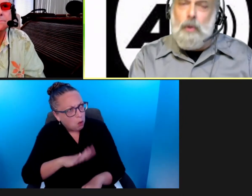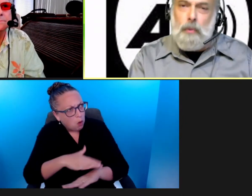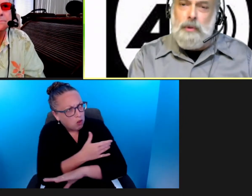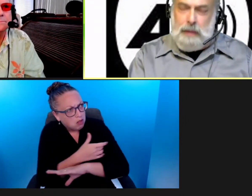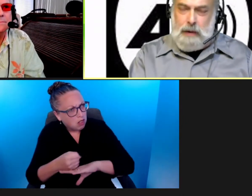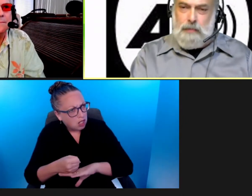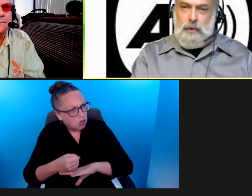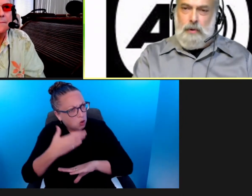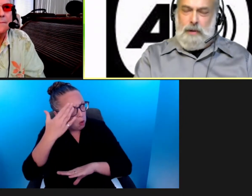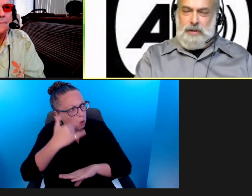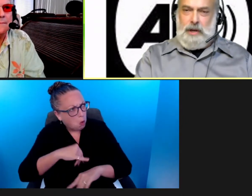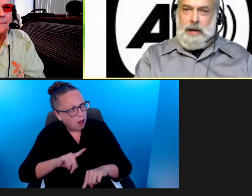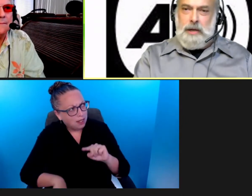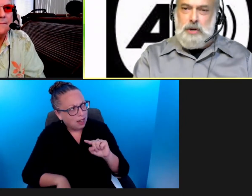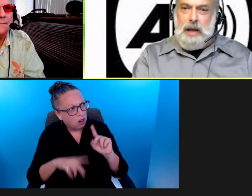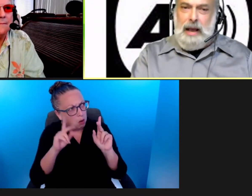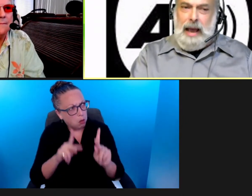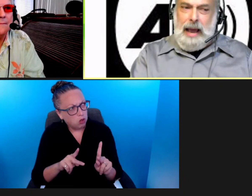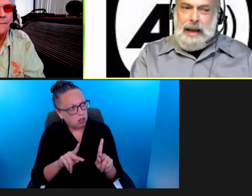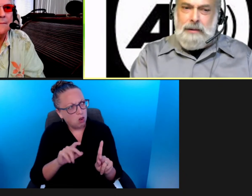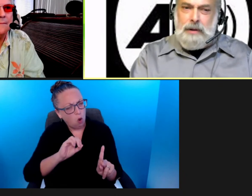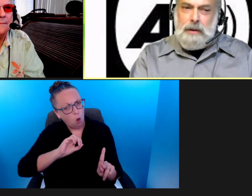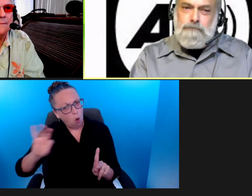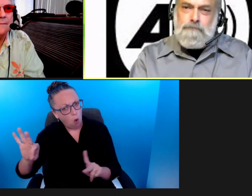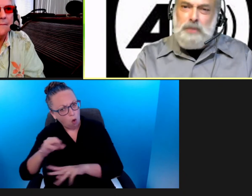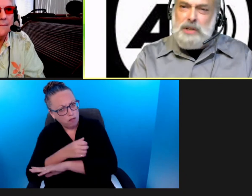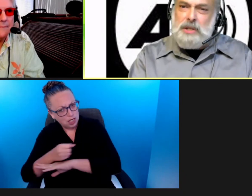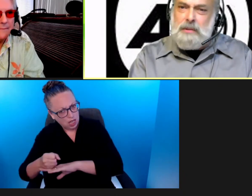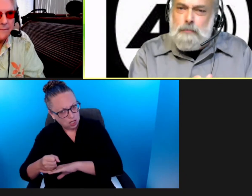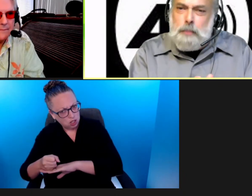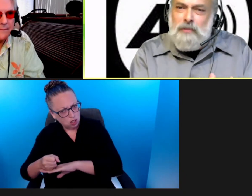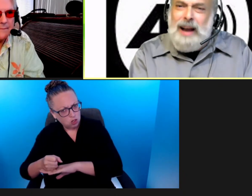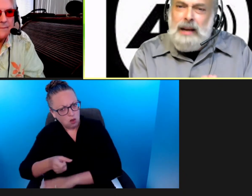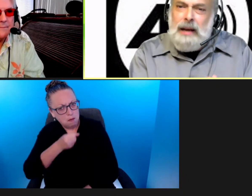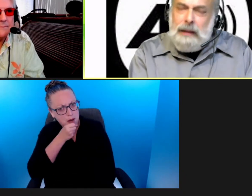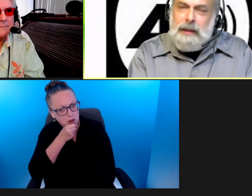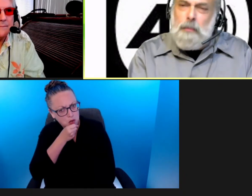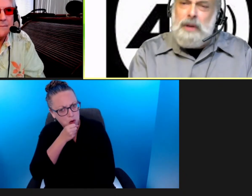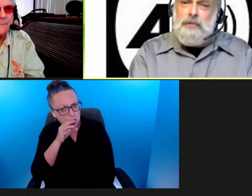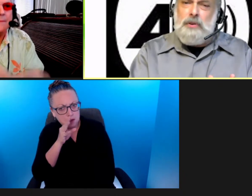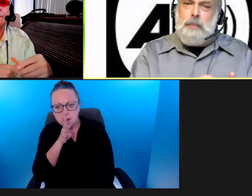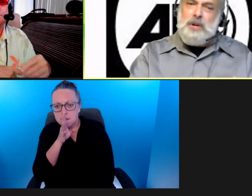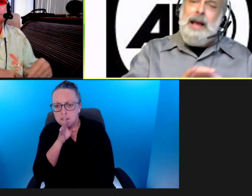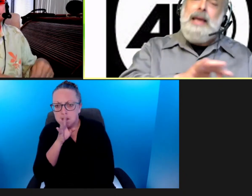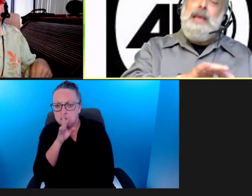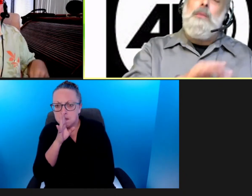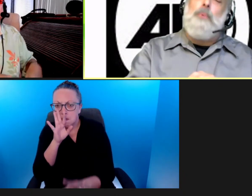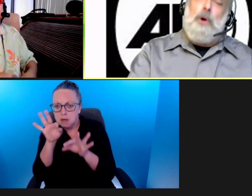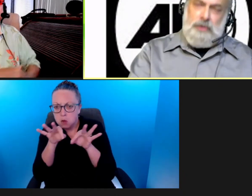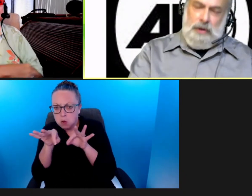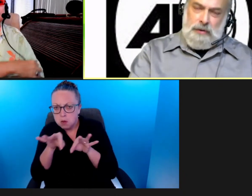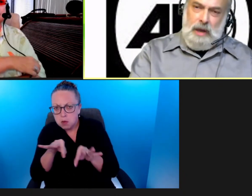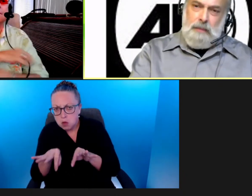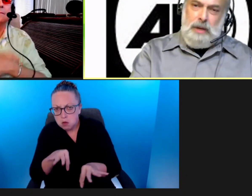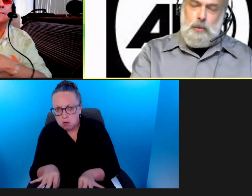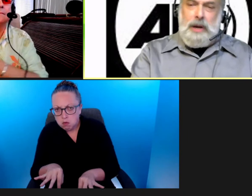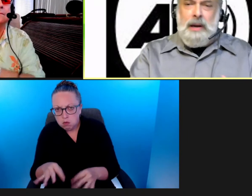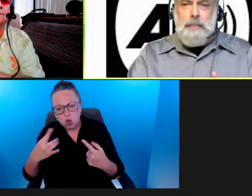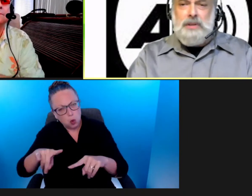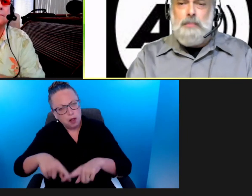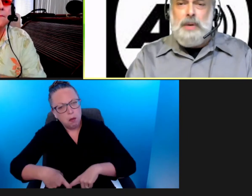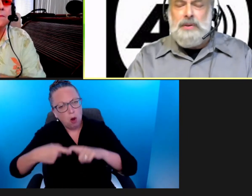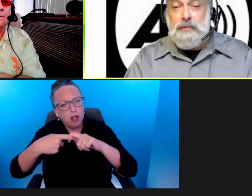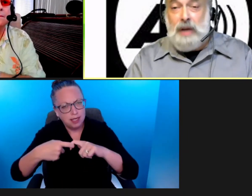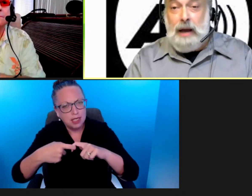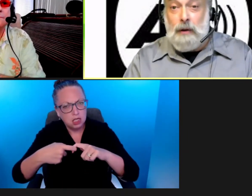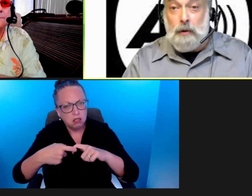someone hold a microphone off stage and just provide a little bit of description in the pauses between